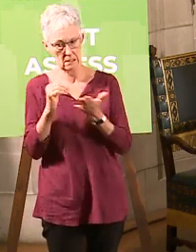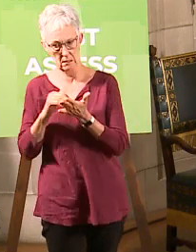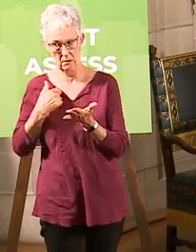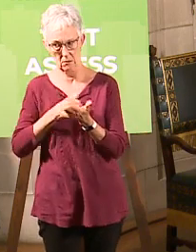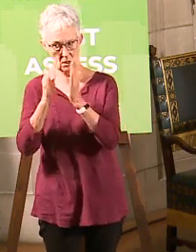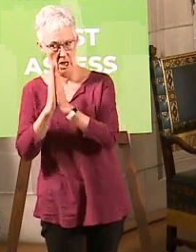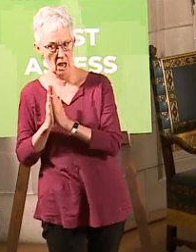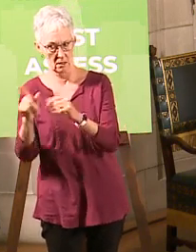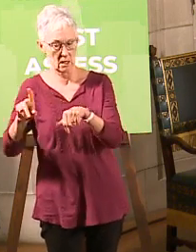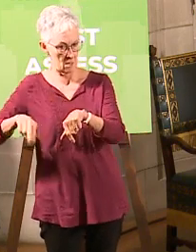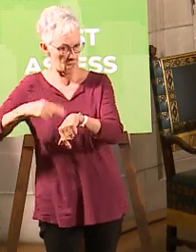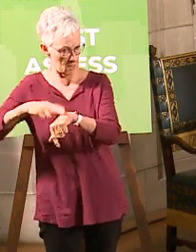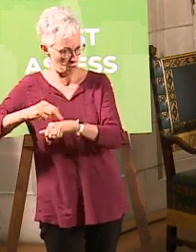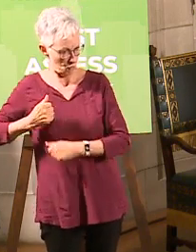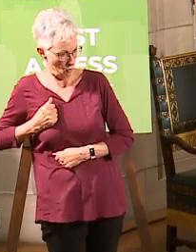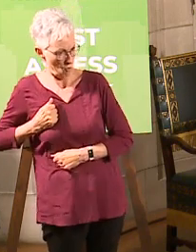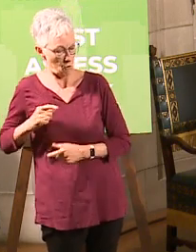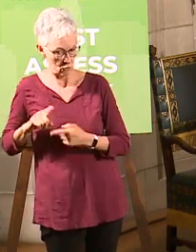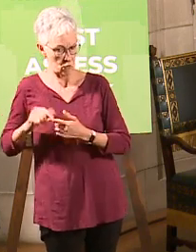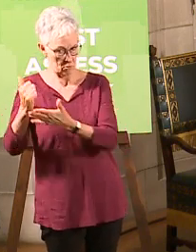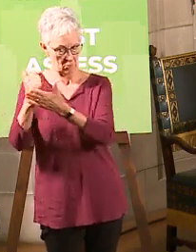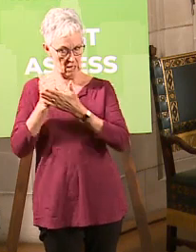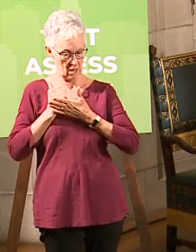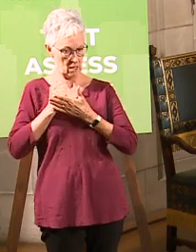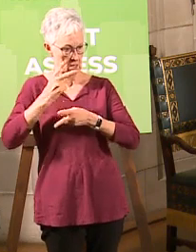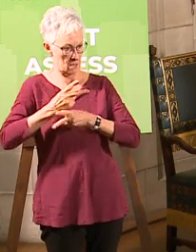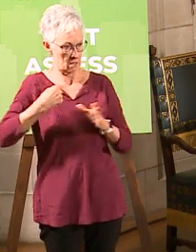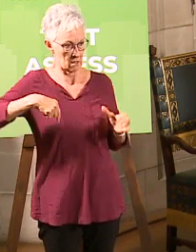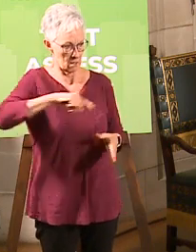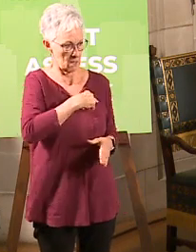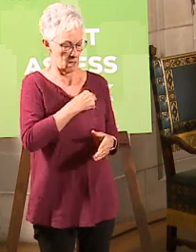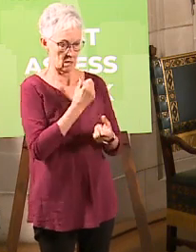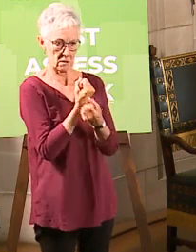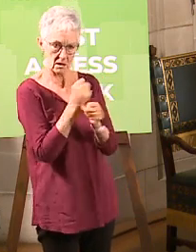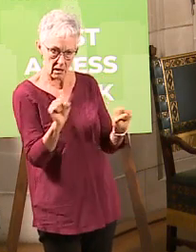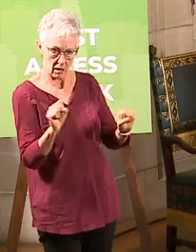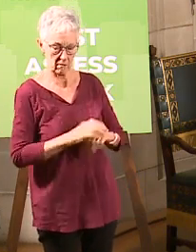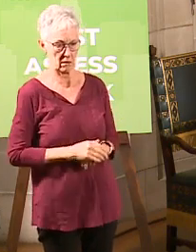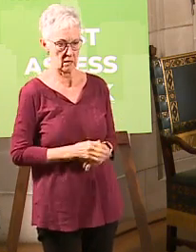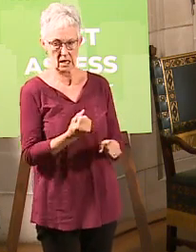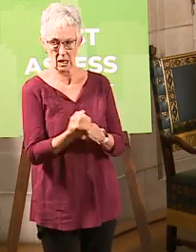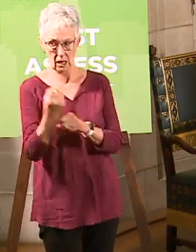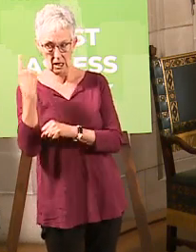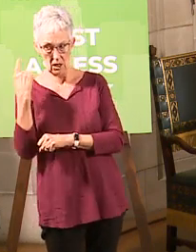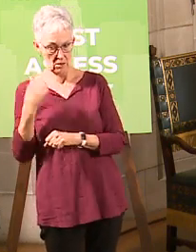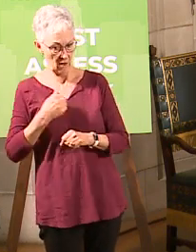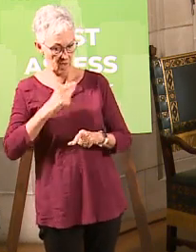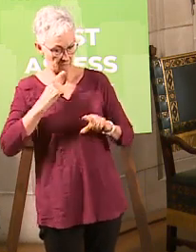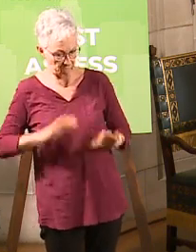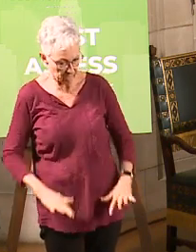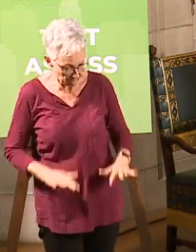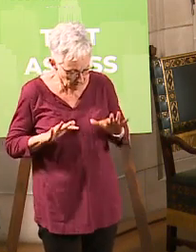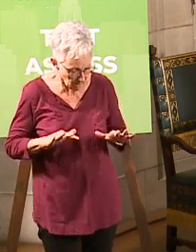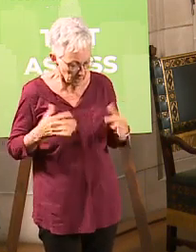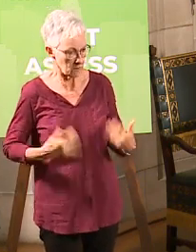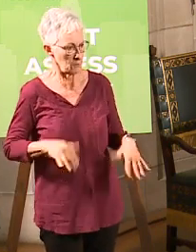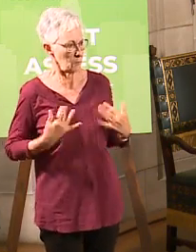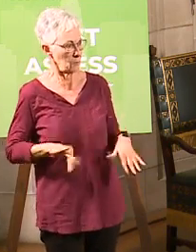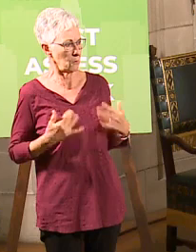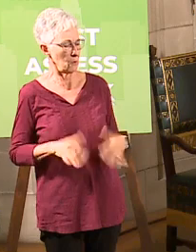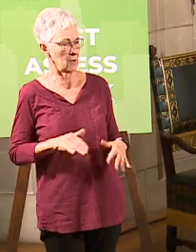of the Nebraska State Patrol and the Nebraska National Guard for their work to be able to help keep people safe. Our